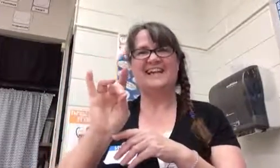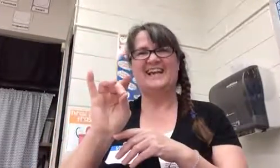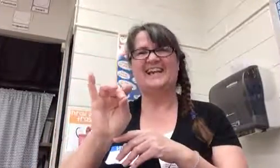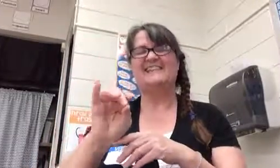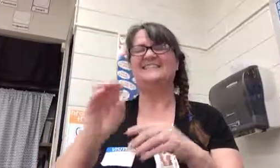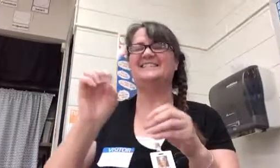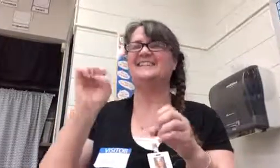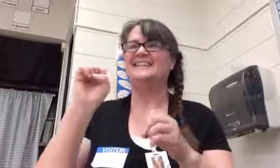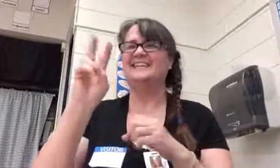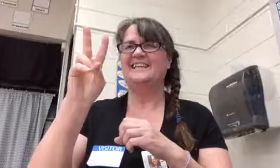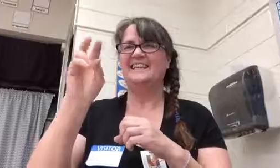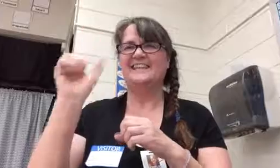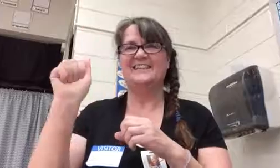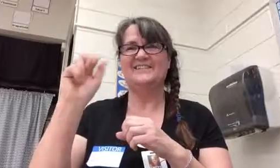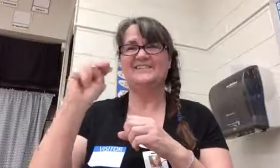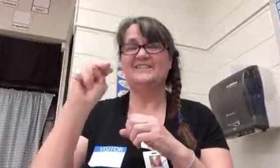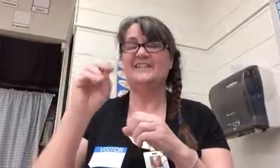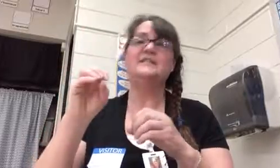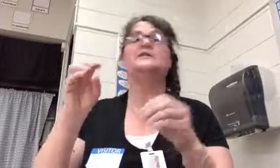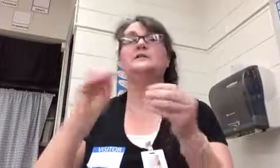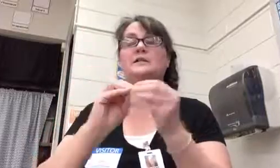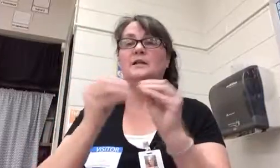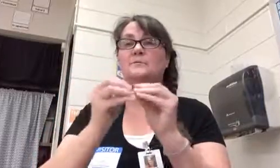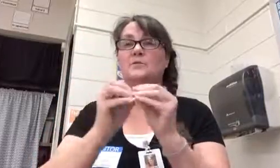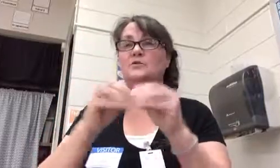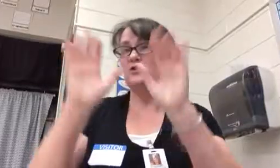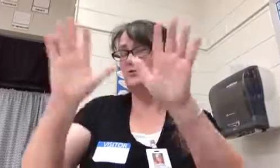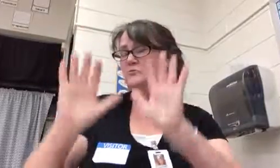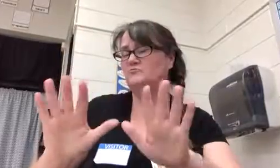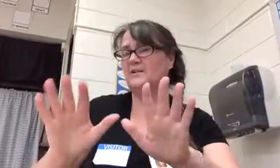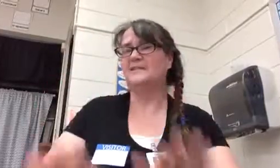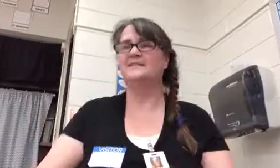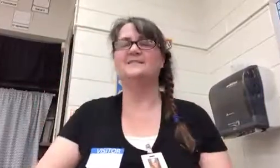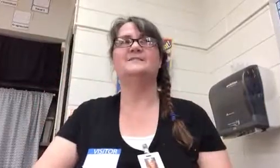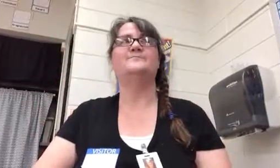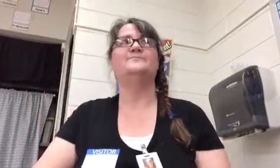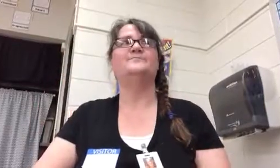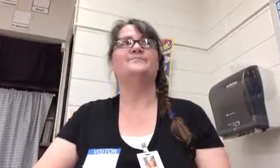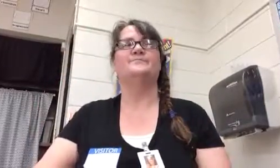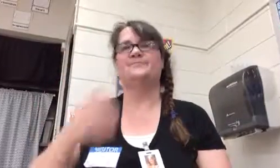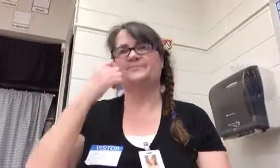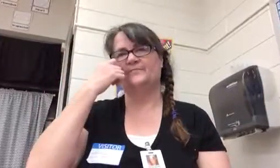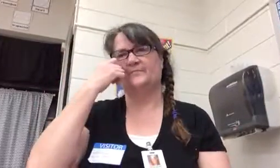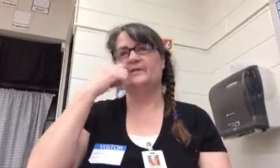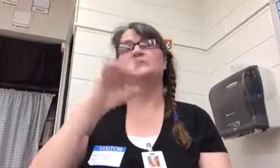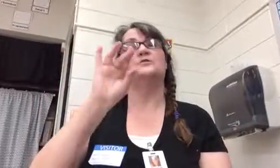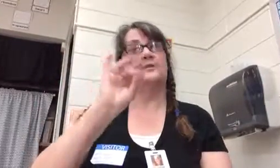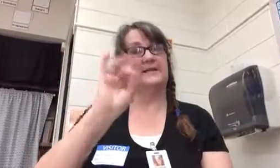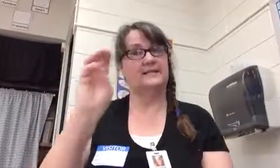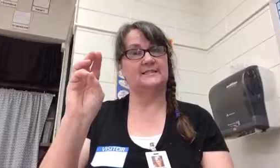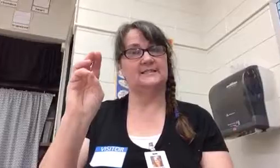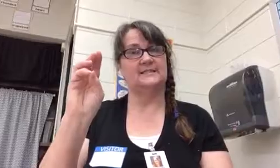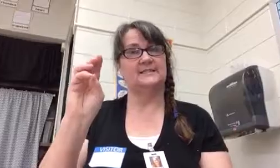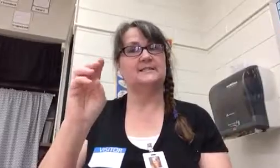86 ends in a 6. It ends in a 6. 86. Very good.